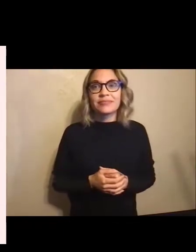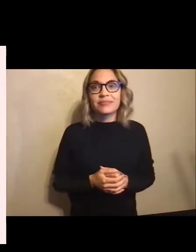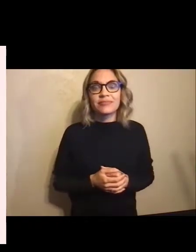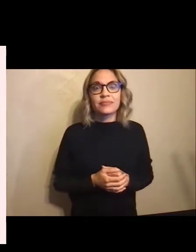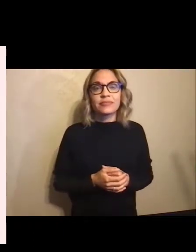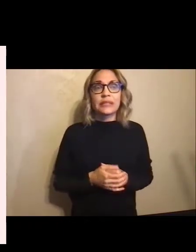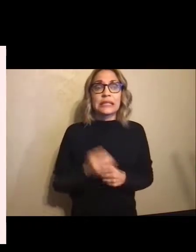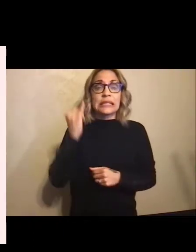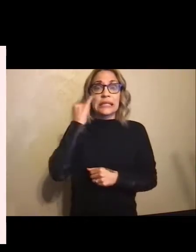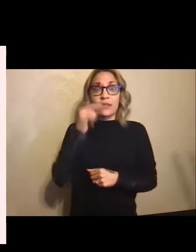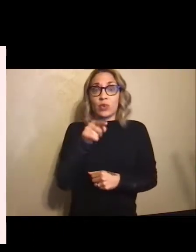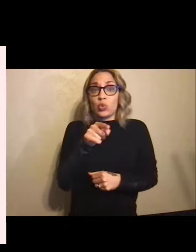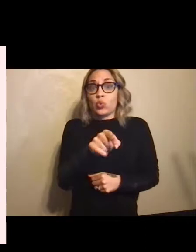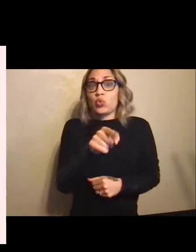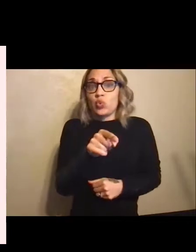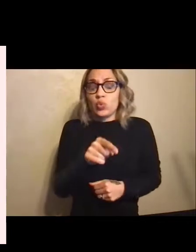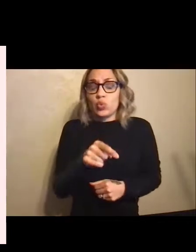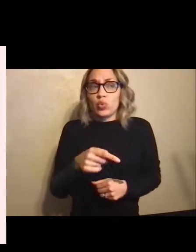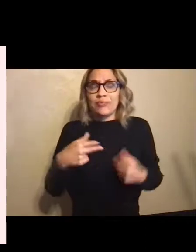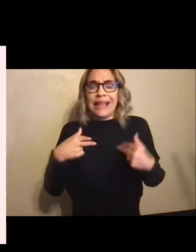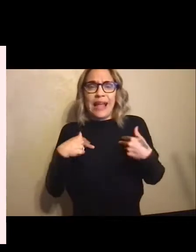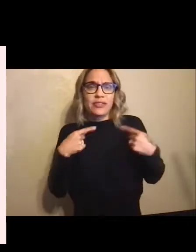agents.